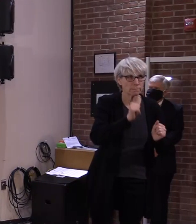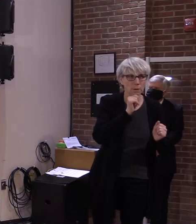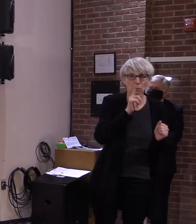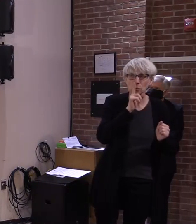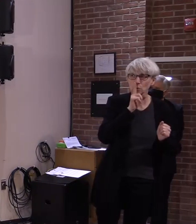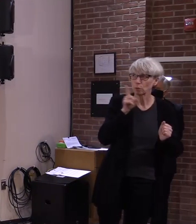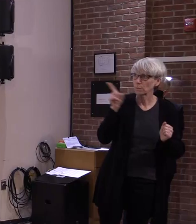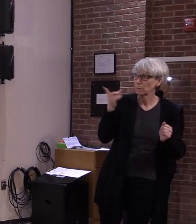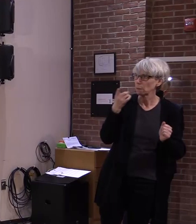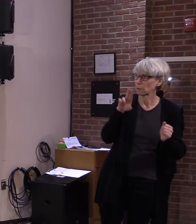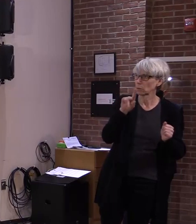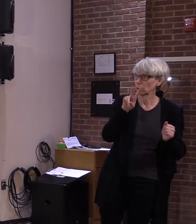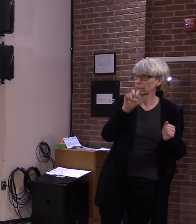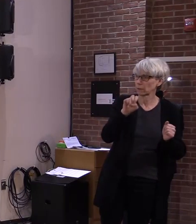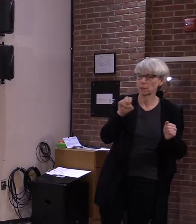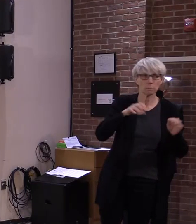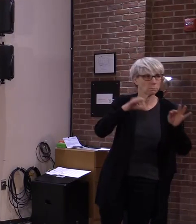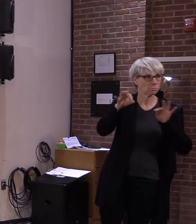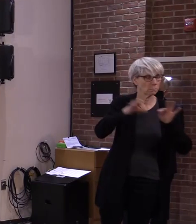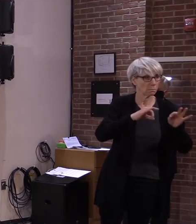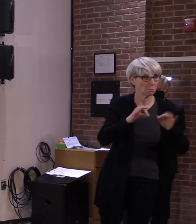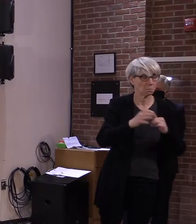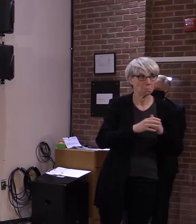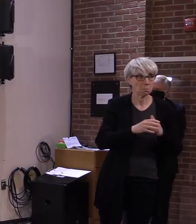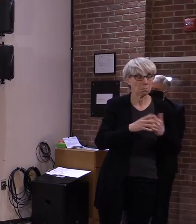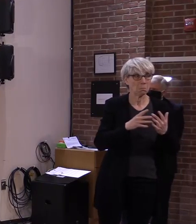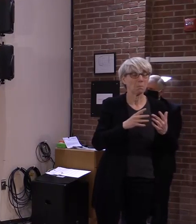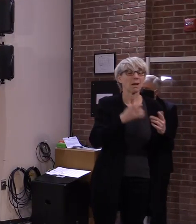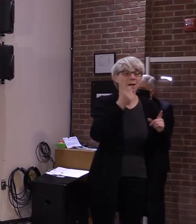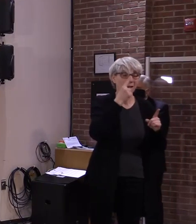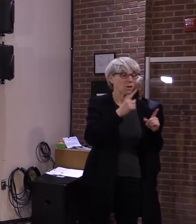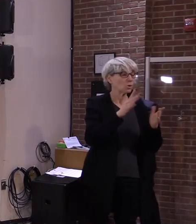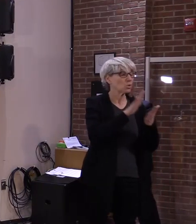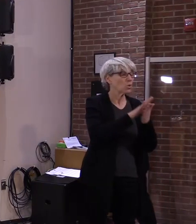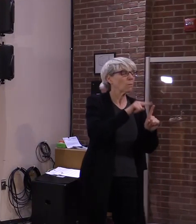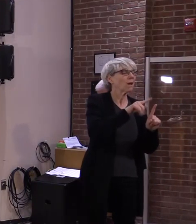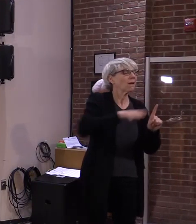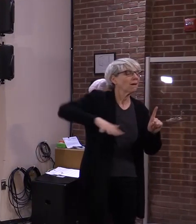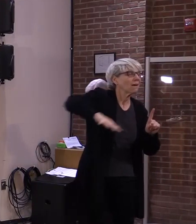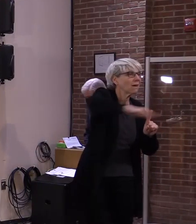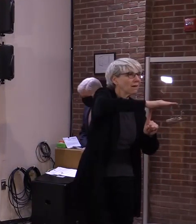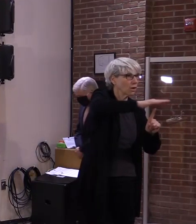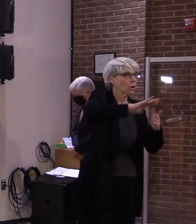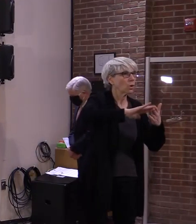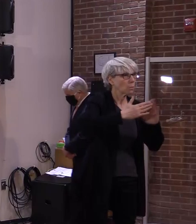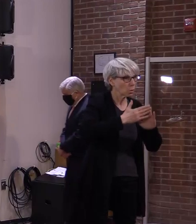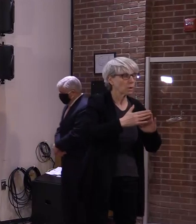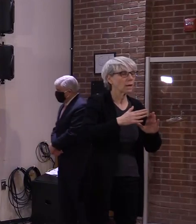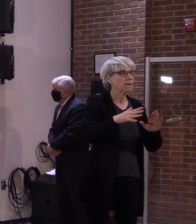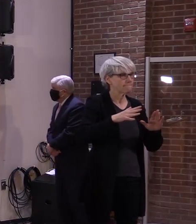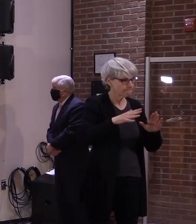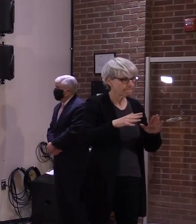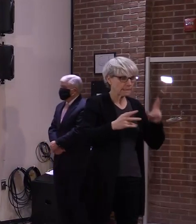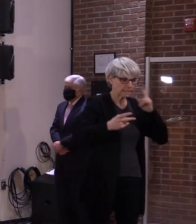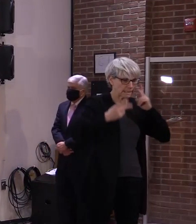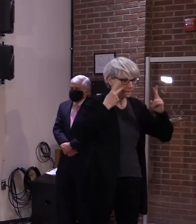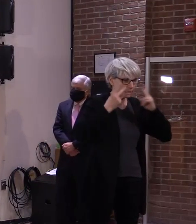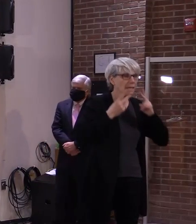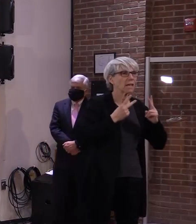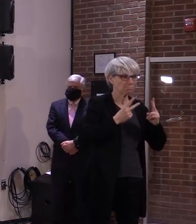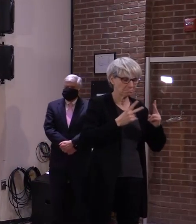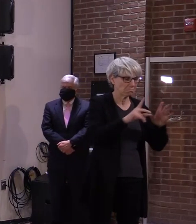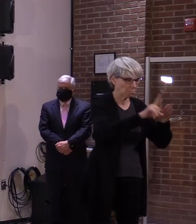that better. But certainly from the outsides, the community activity has shown that there's more